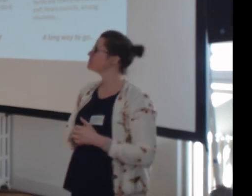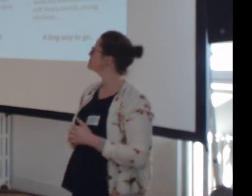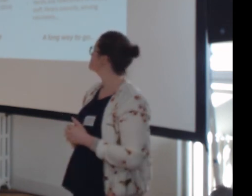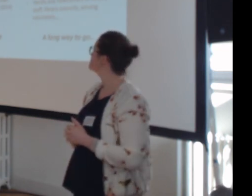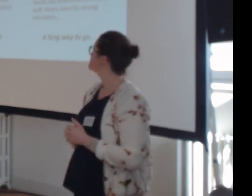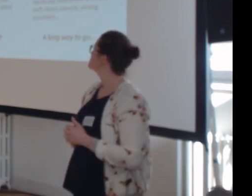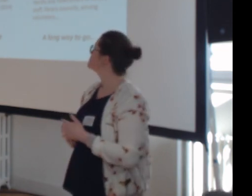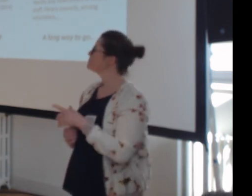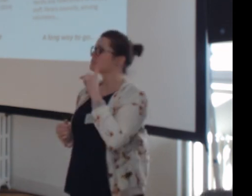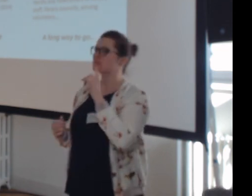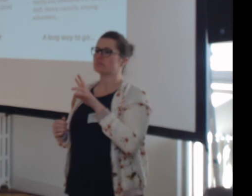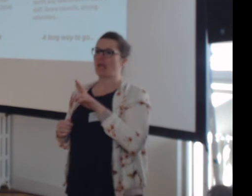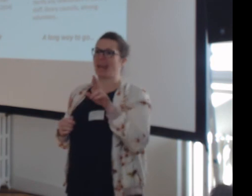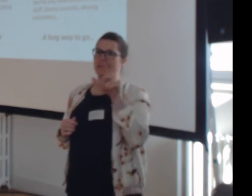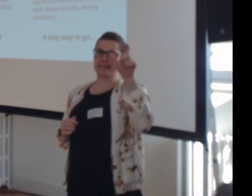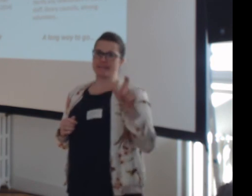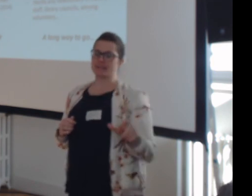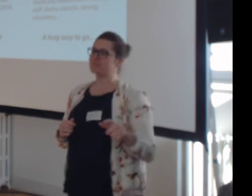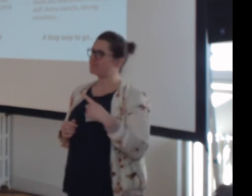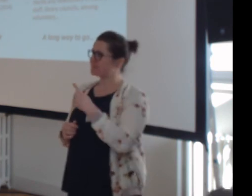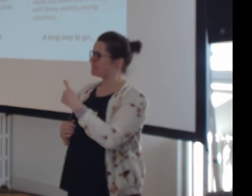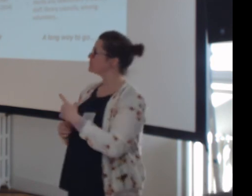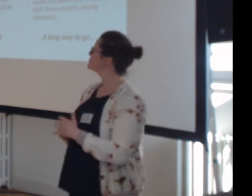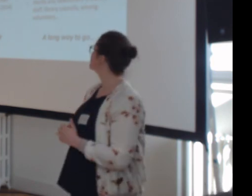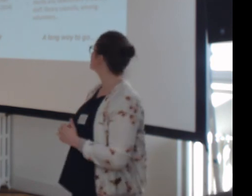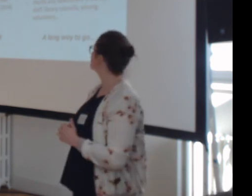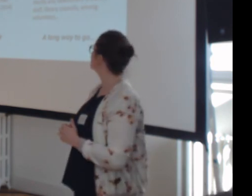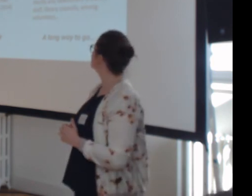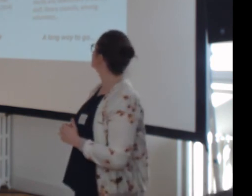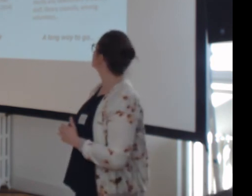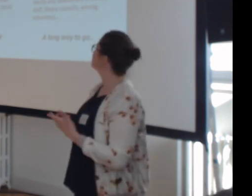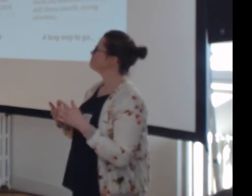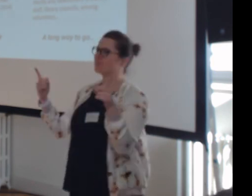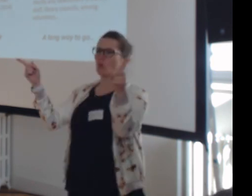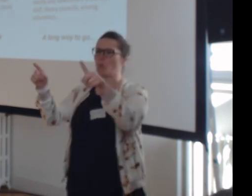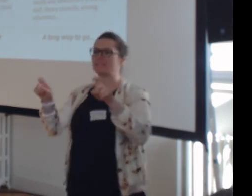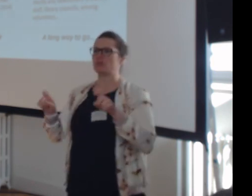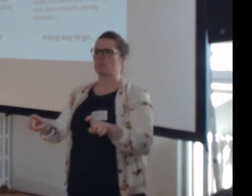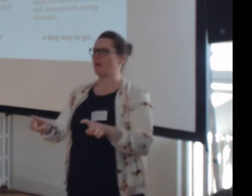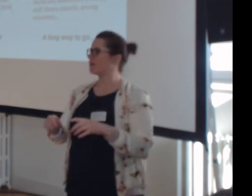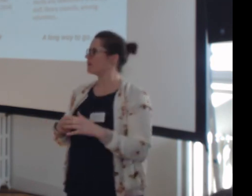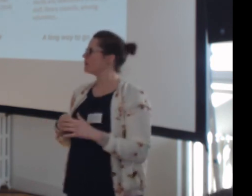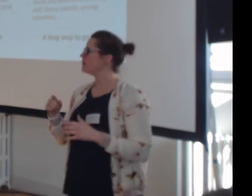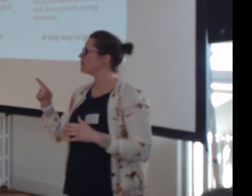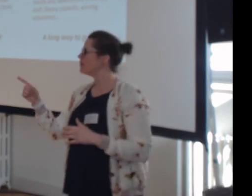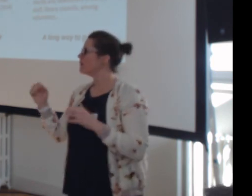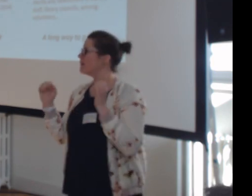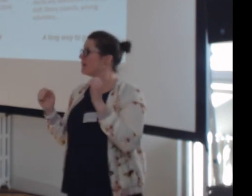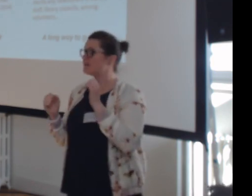right case, then, well, we have the question mark. How diverse?